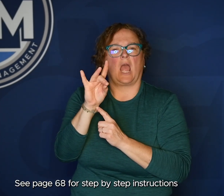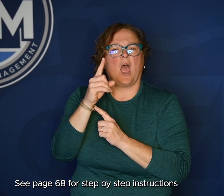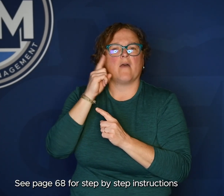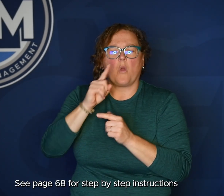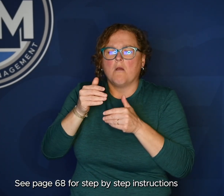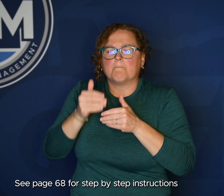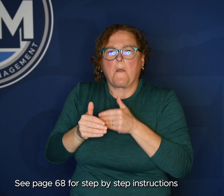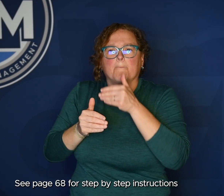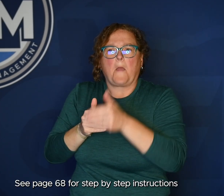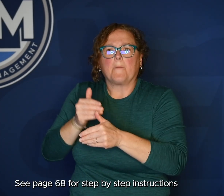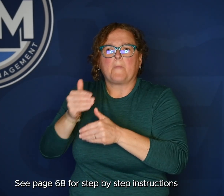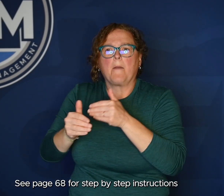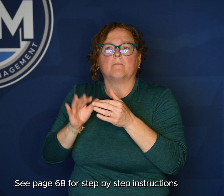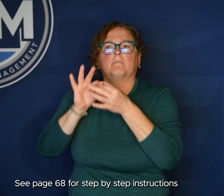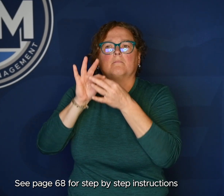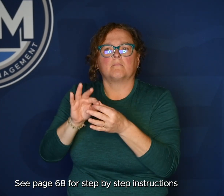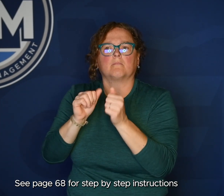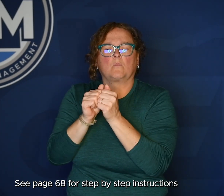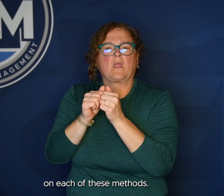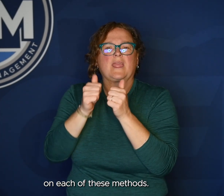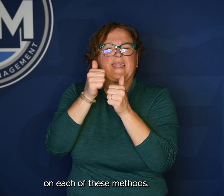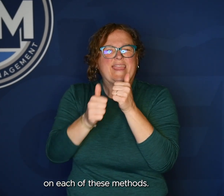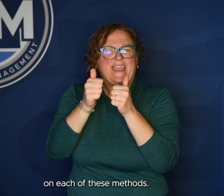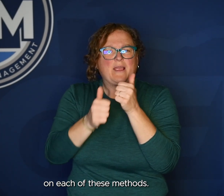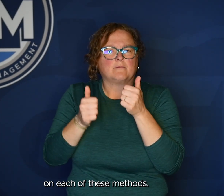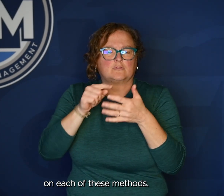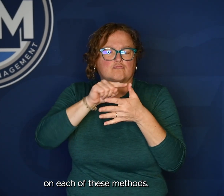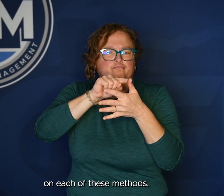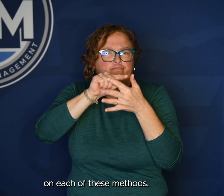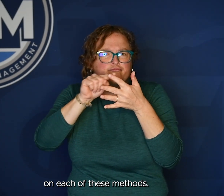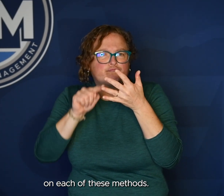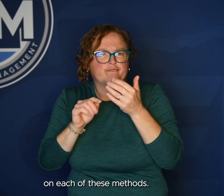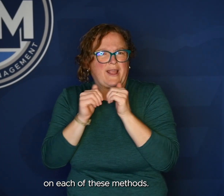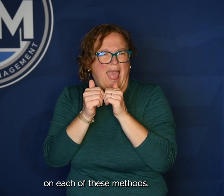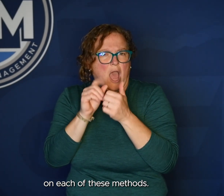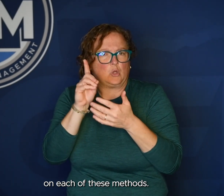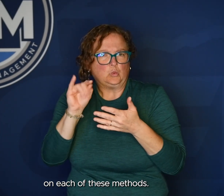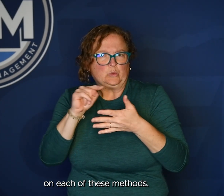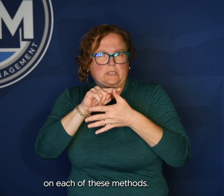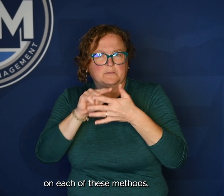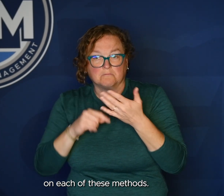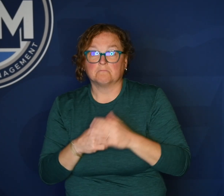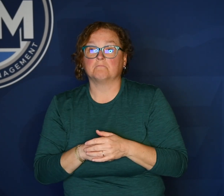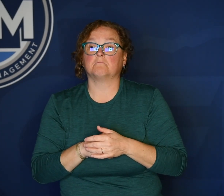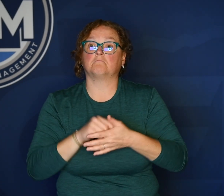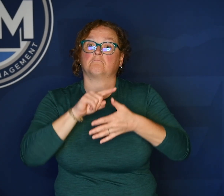See page 68 for step-by-step instructions on each of these methods.